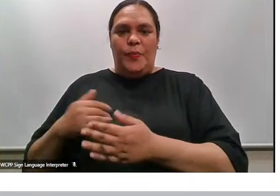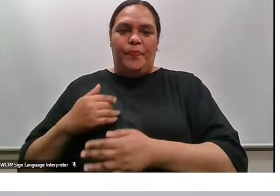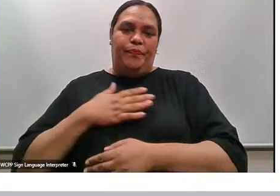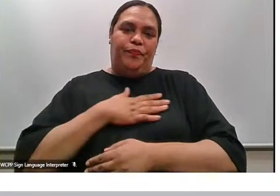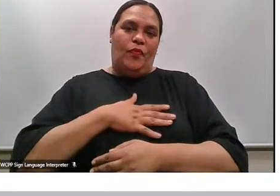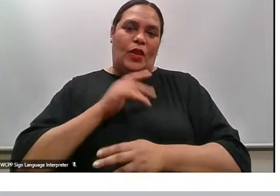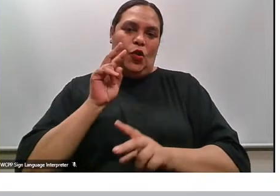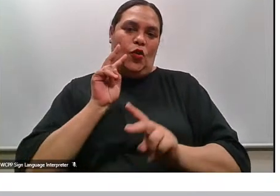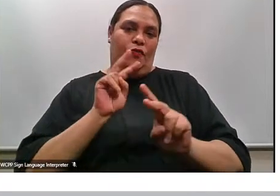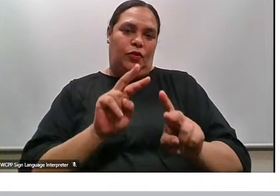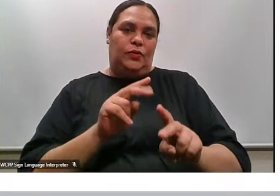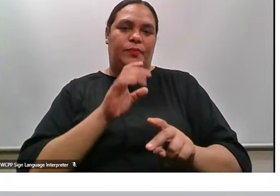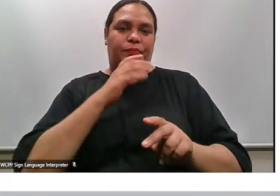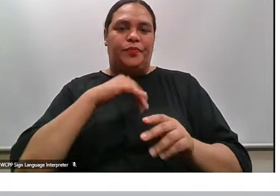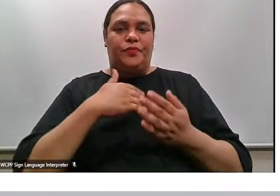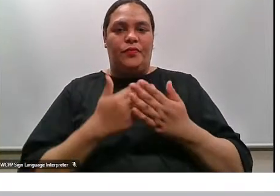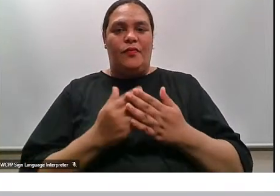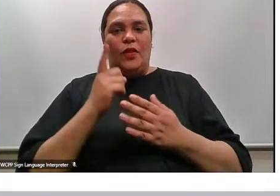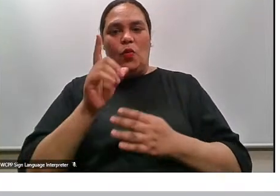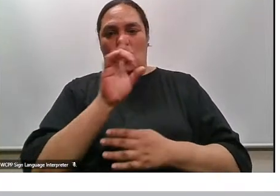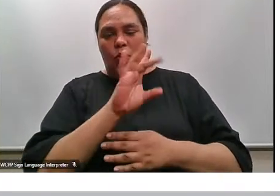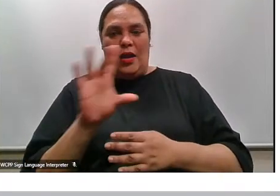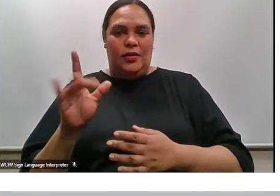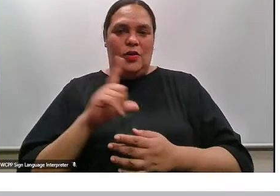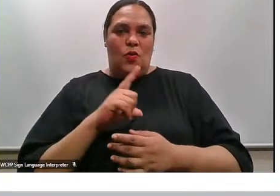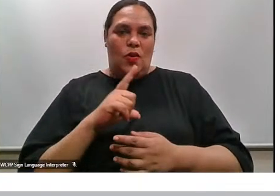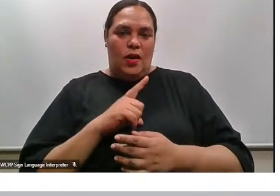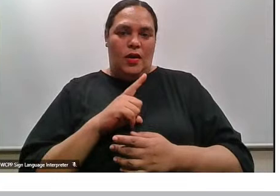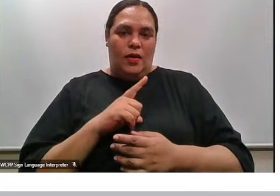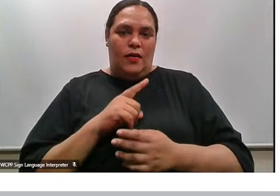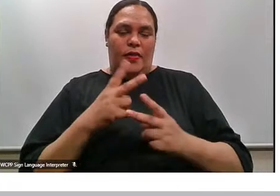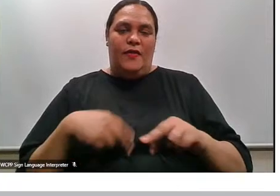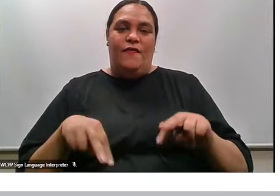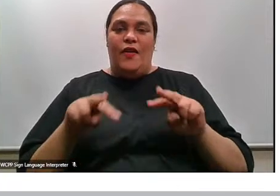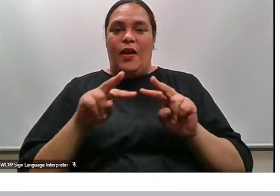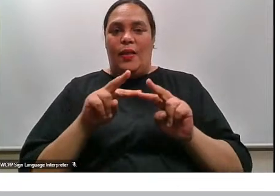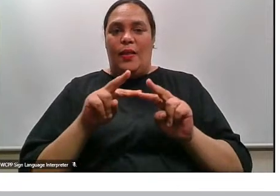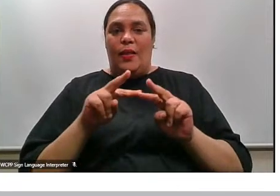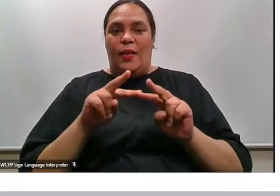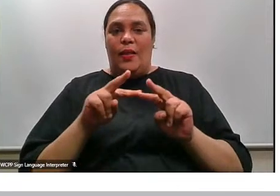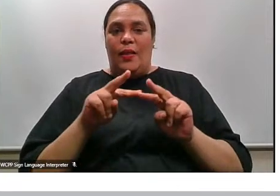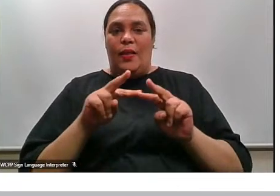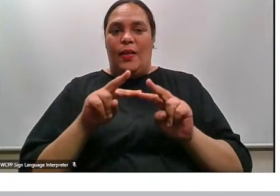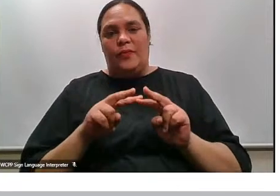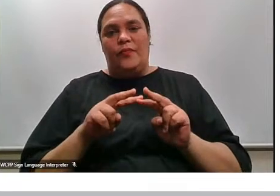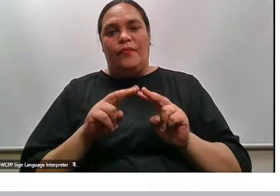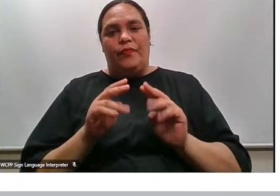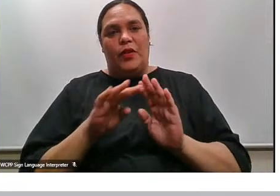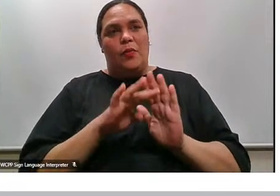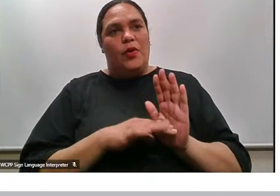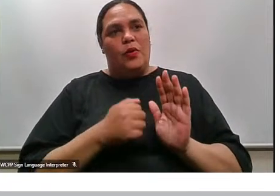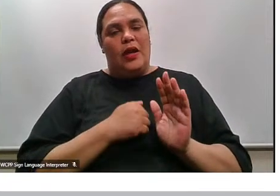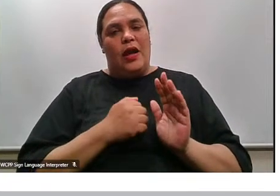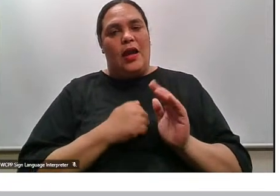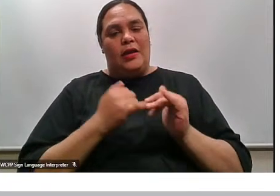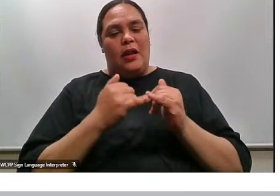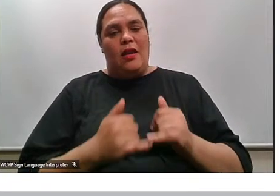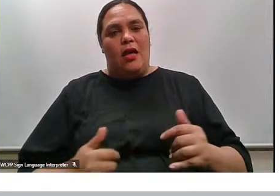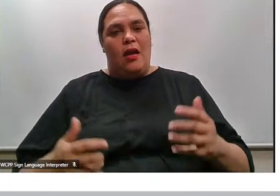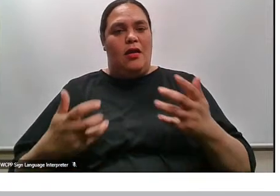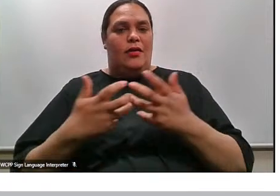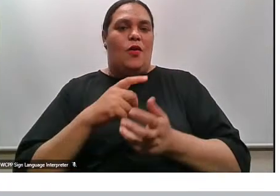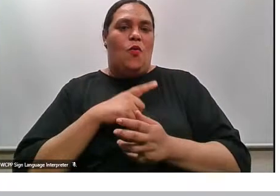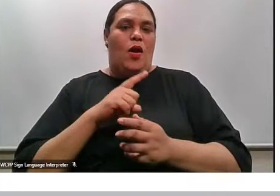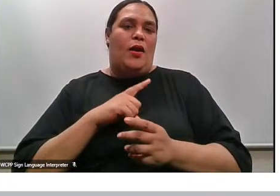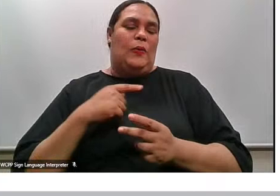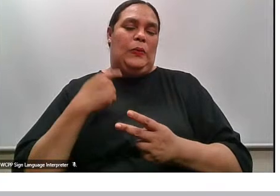view that we can do it in one go because the values, our programs align because we